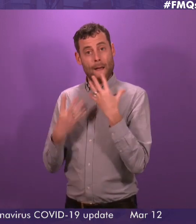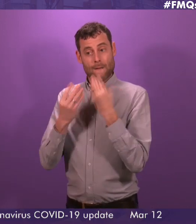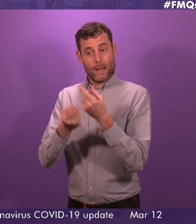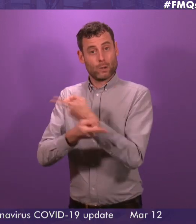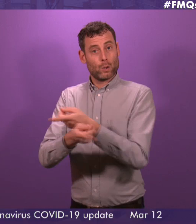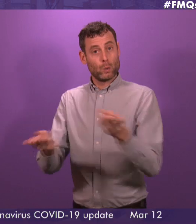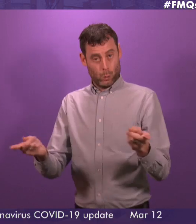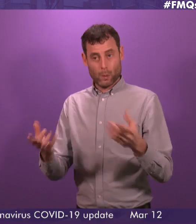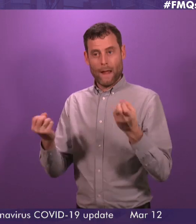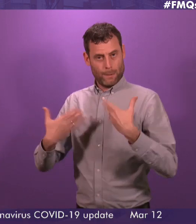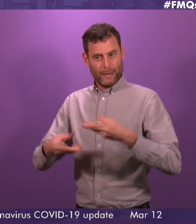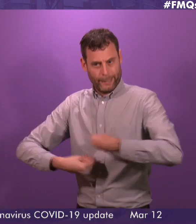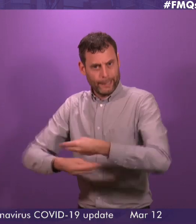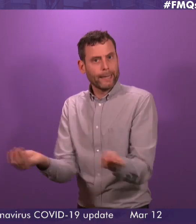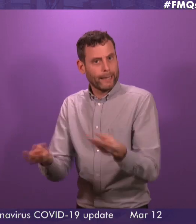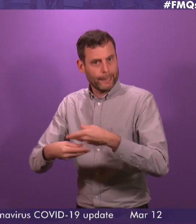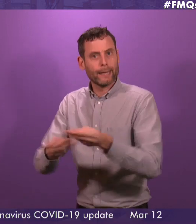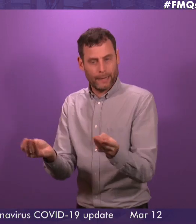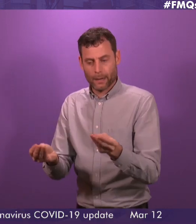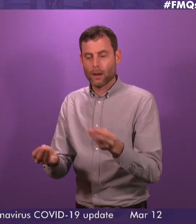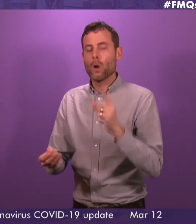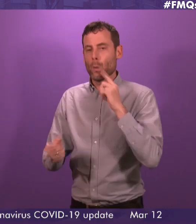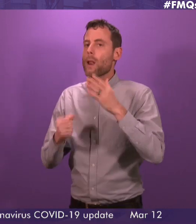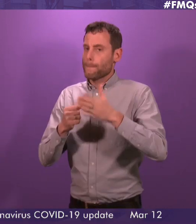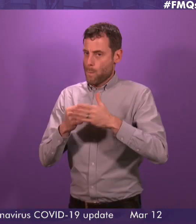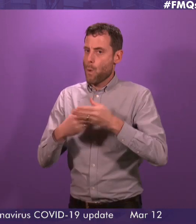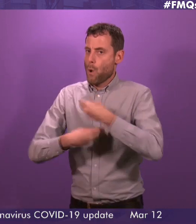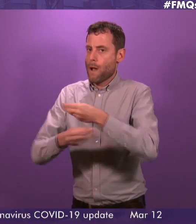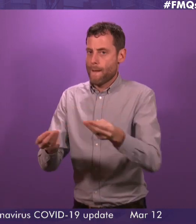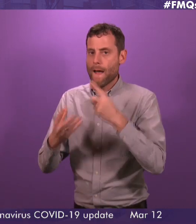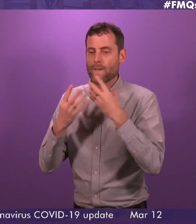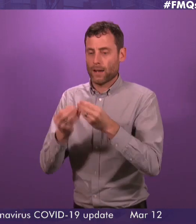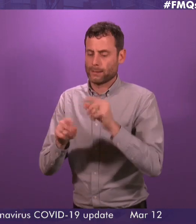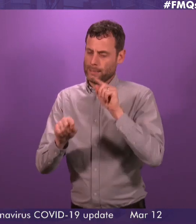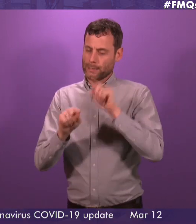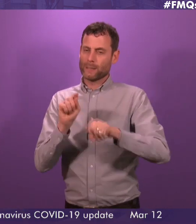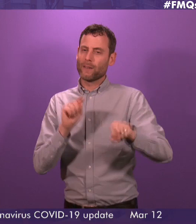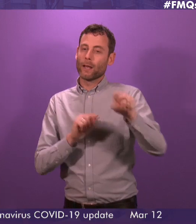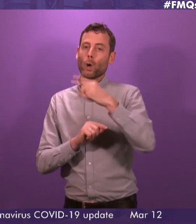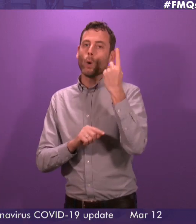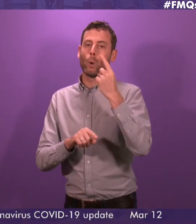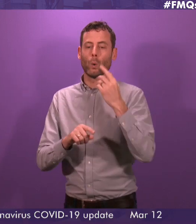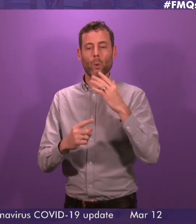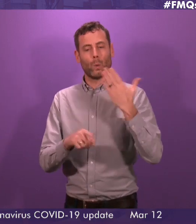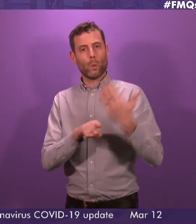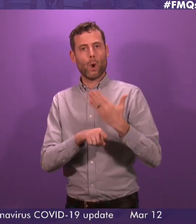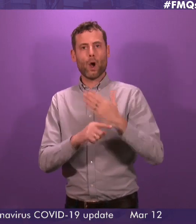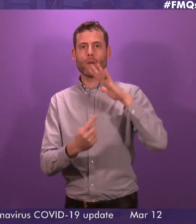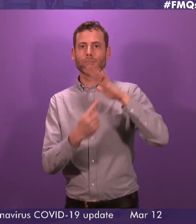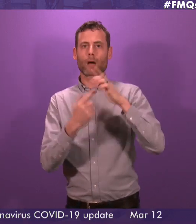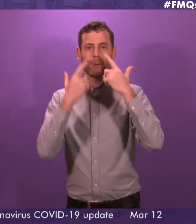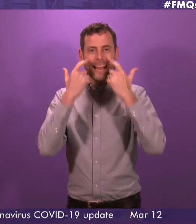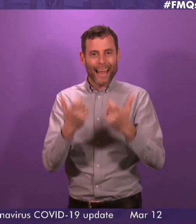to them. More advice will be given, in particularly to primary care practitioners, about